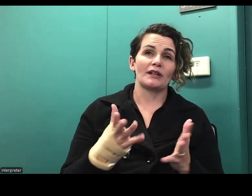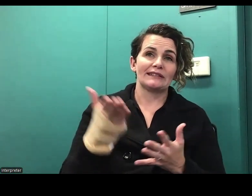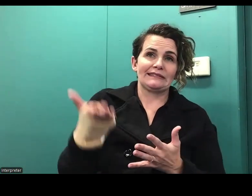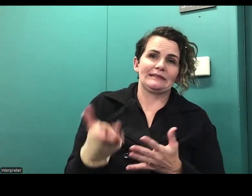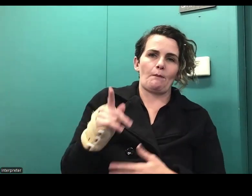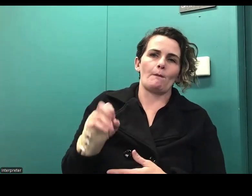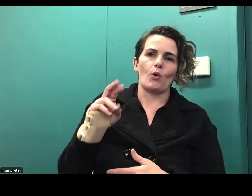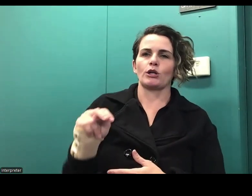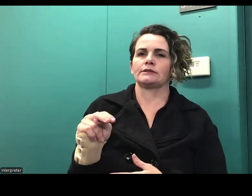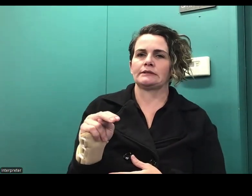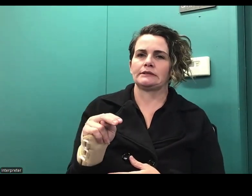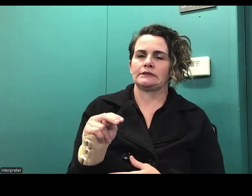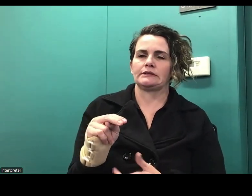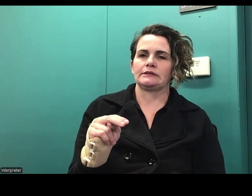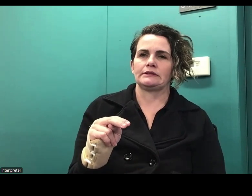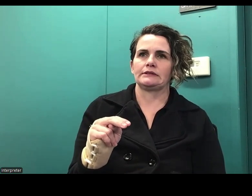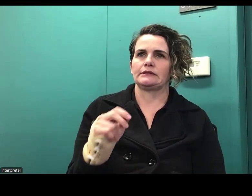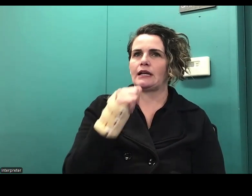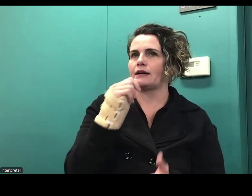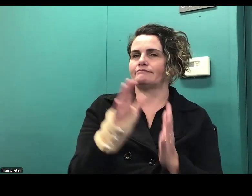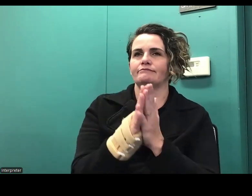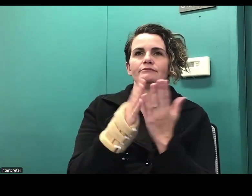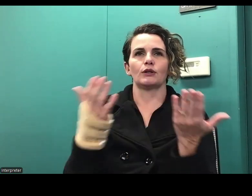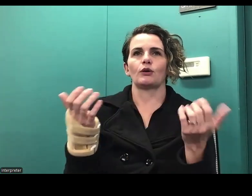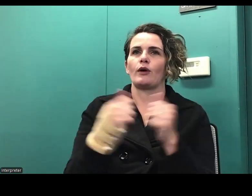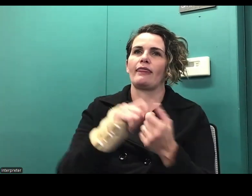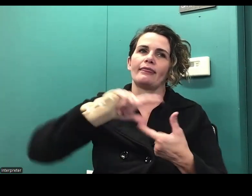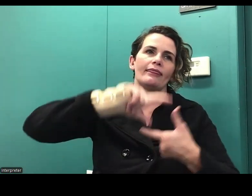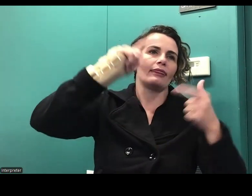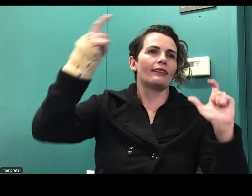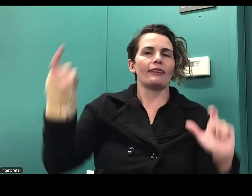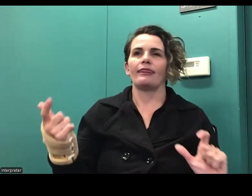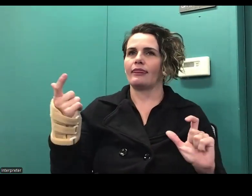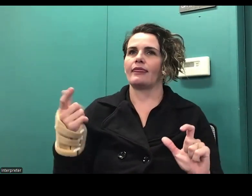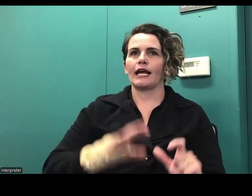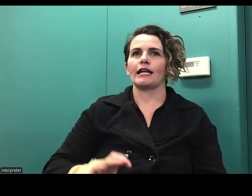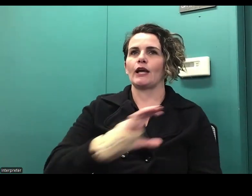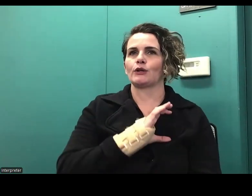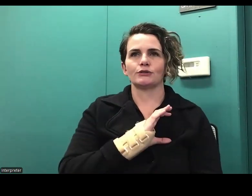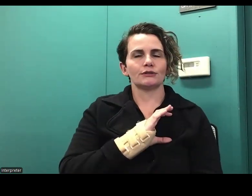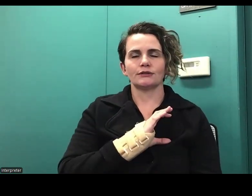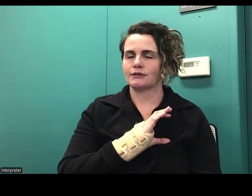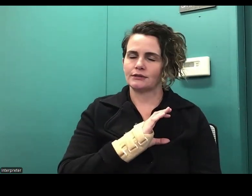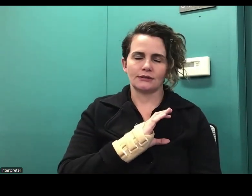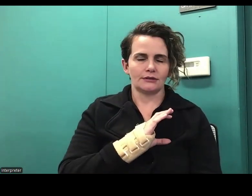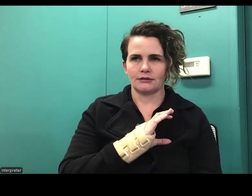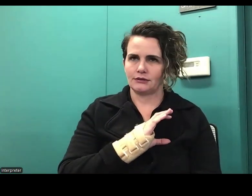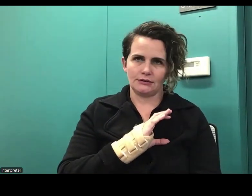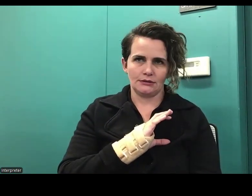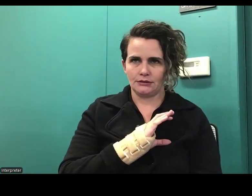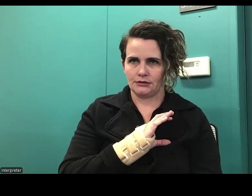is. It's not books with LGBTQ plus characters.